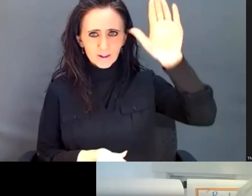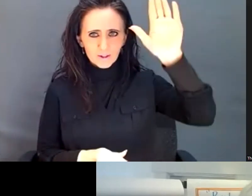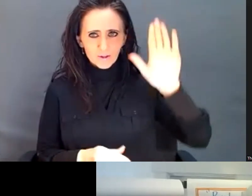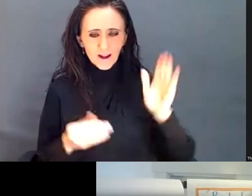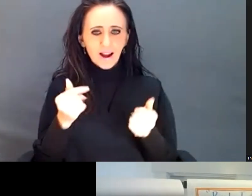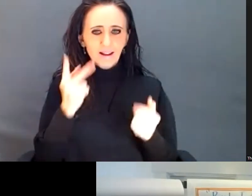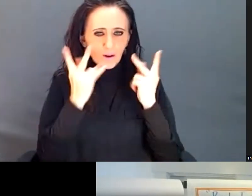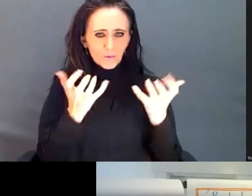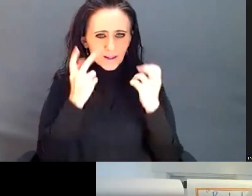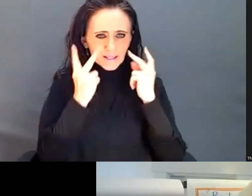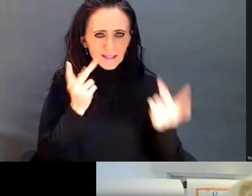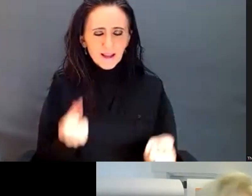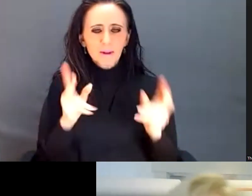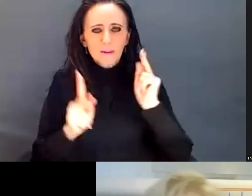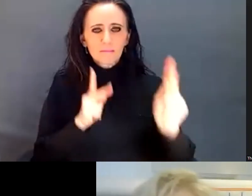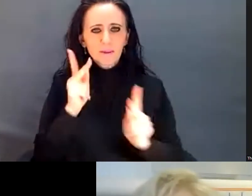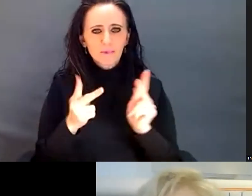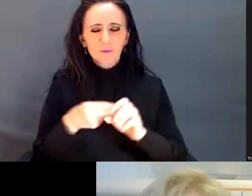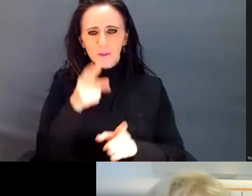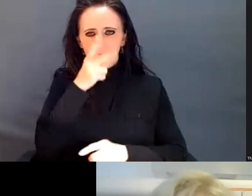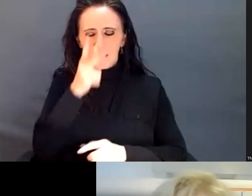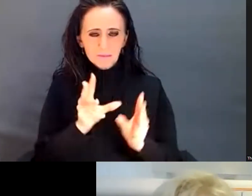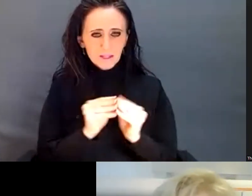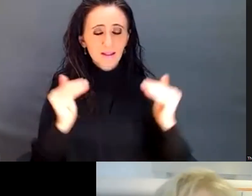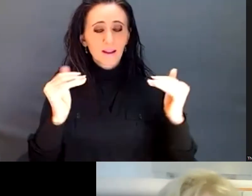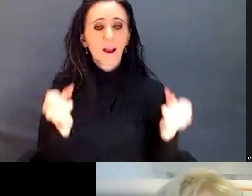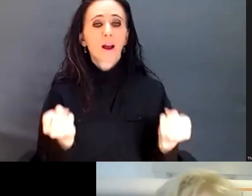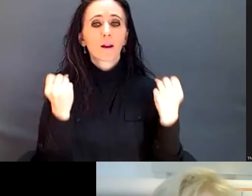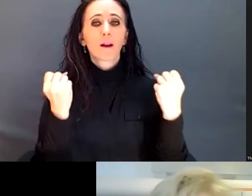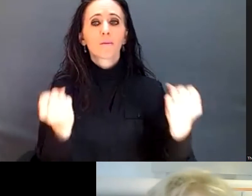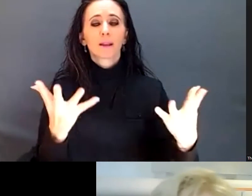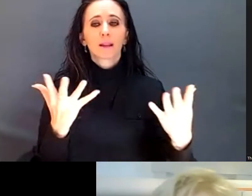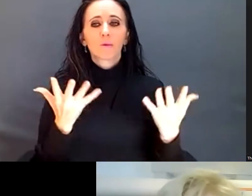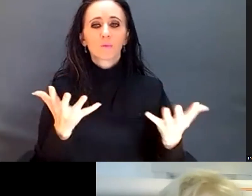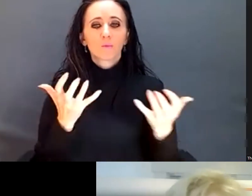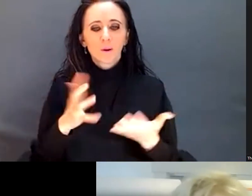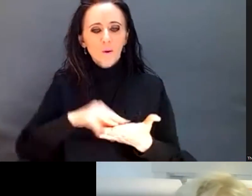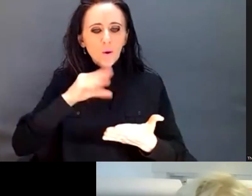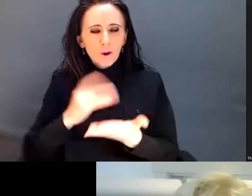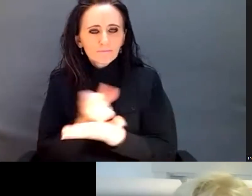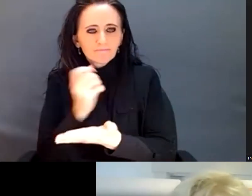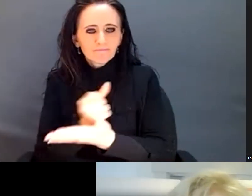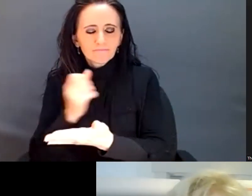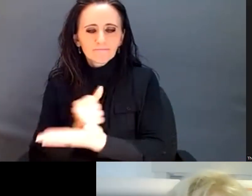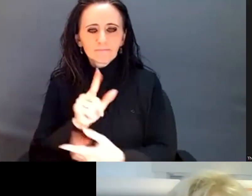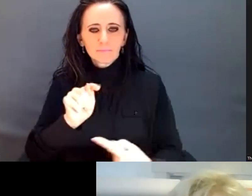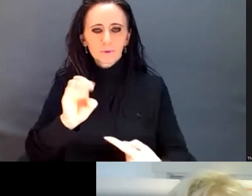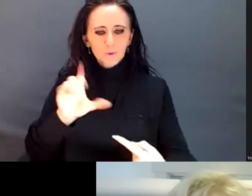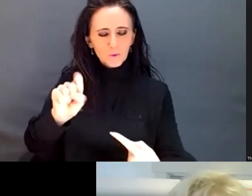Yeah. Yeah. How many of you would like to learn some easy tools you can start applying even today, in